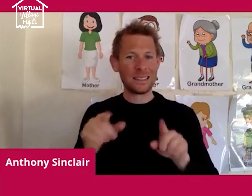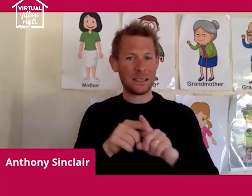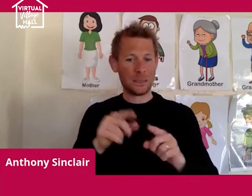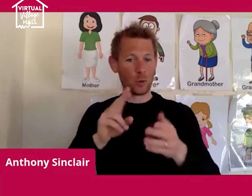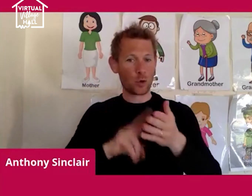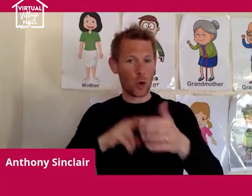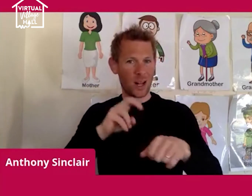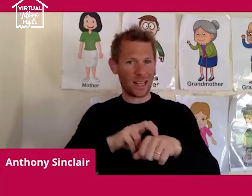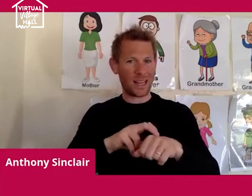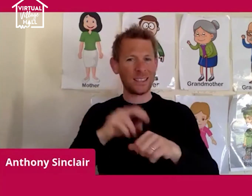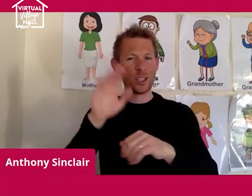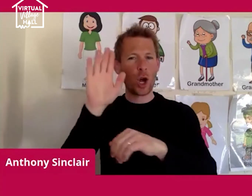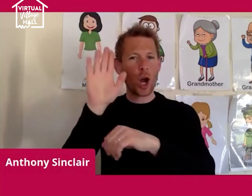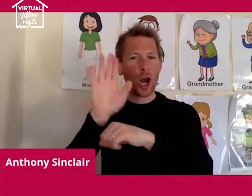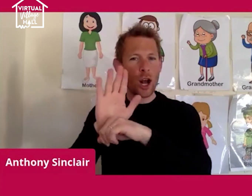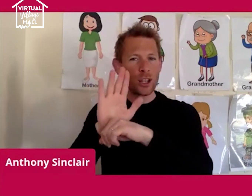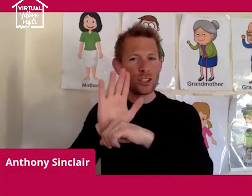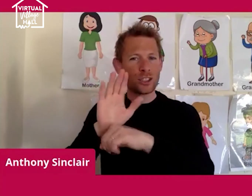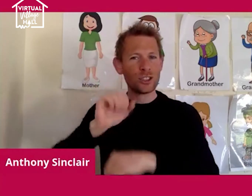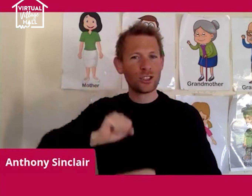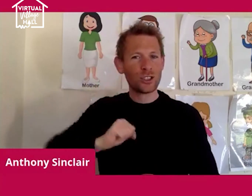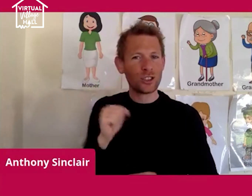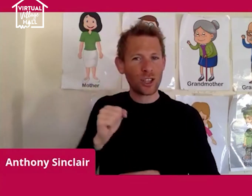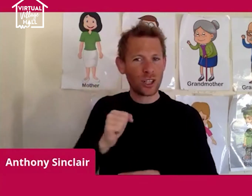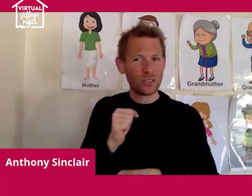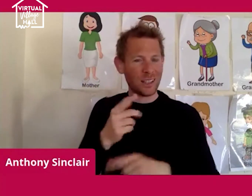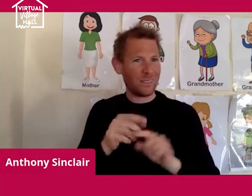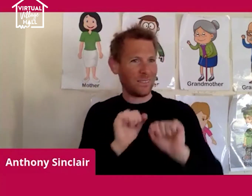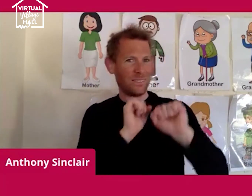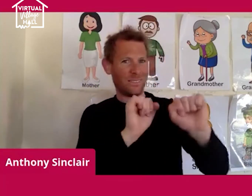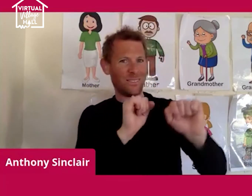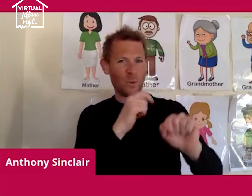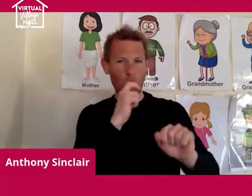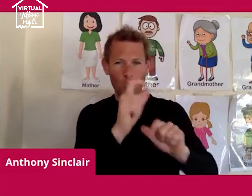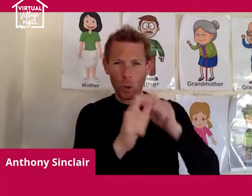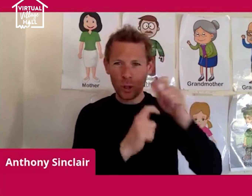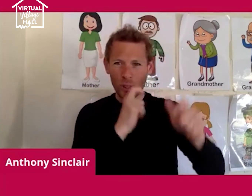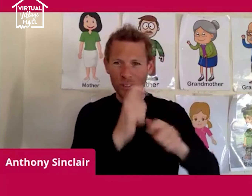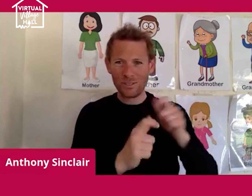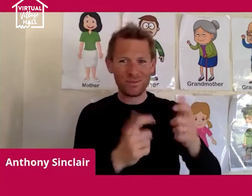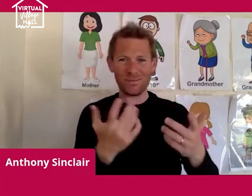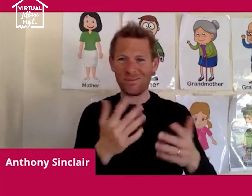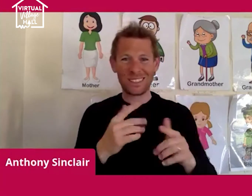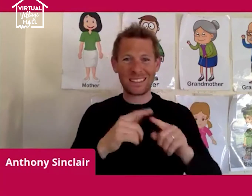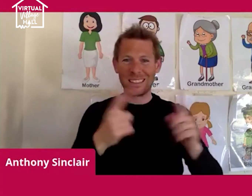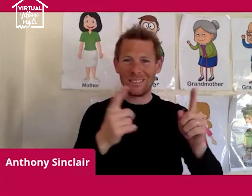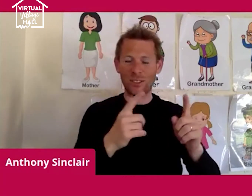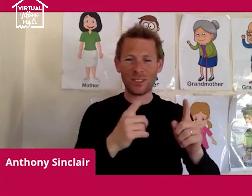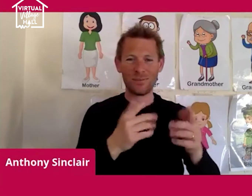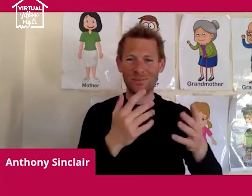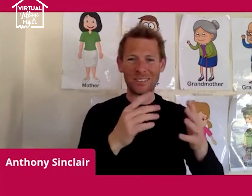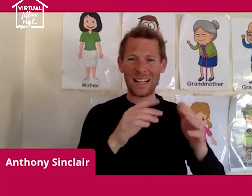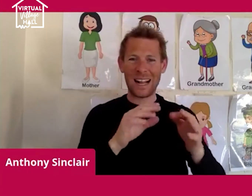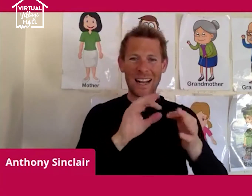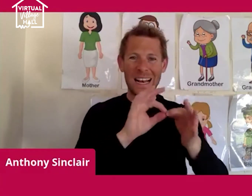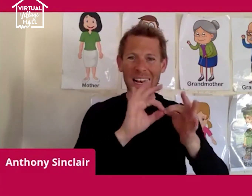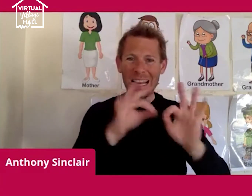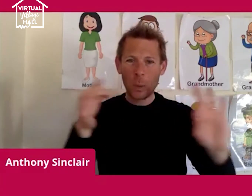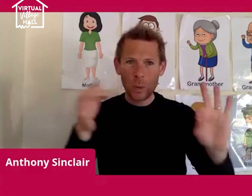so it's just the same as English. And then Northern Irish culture and Scottish culture, it's, language is so much